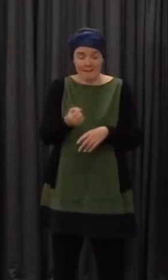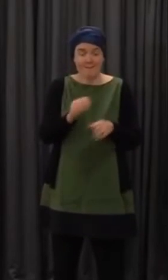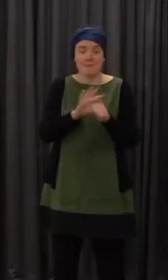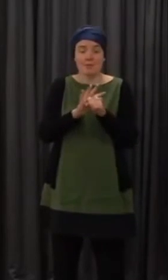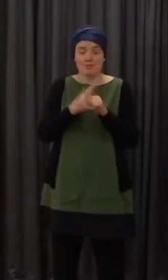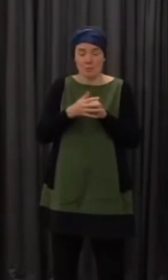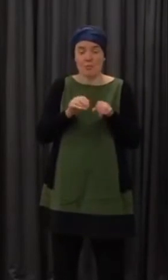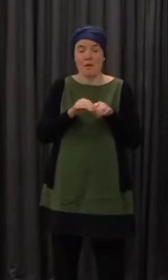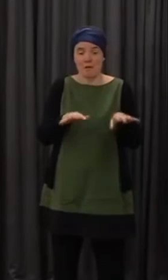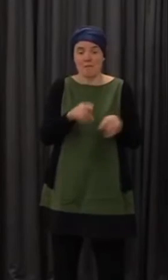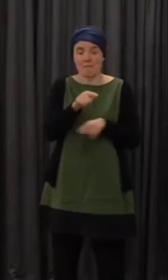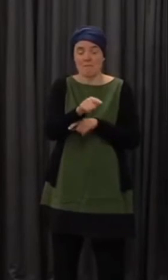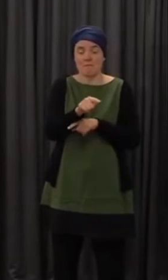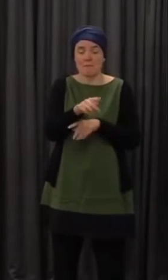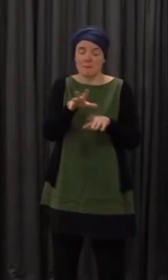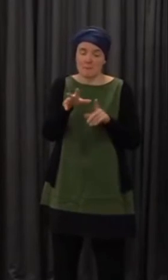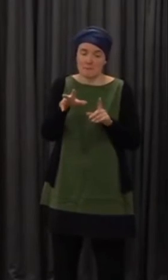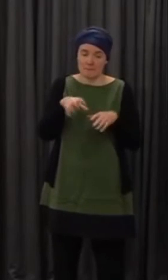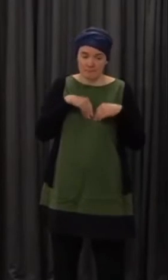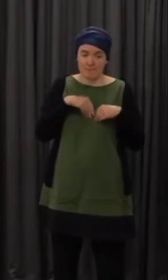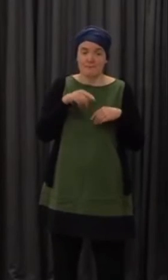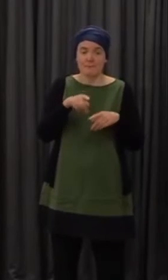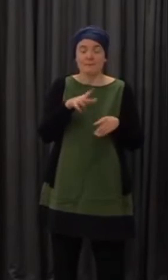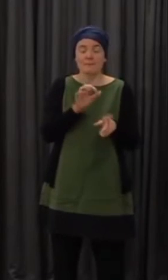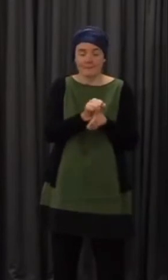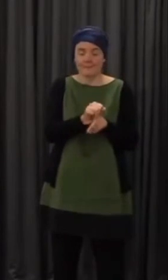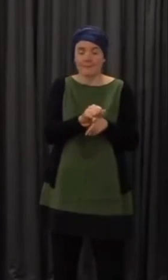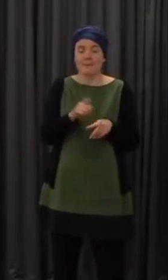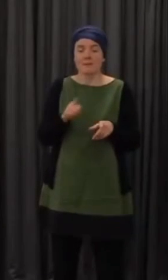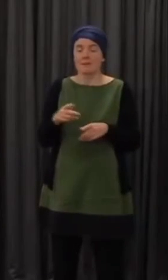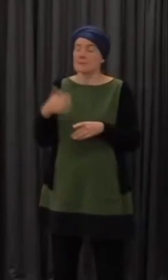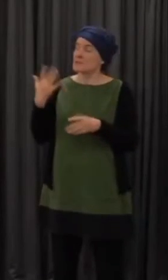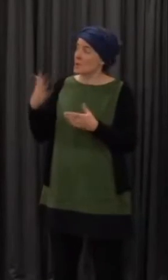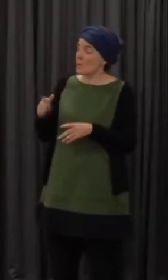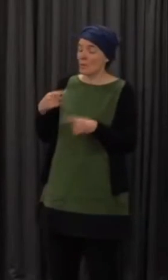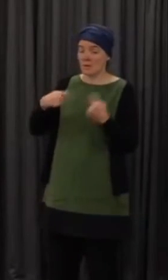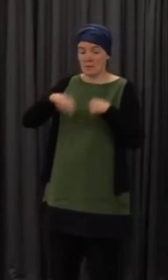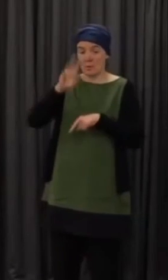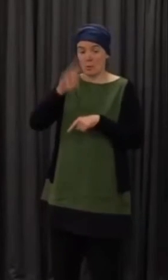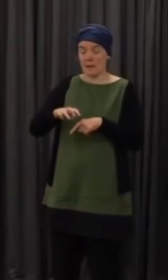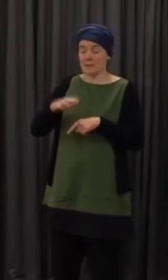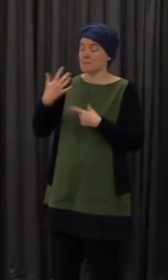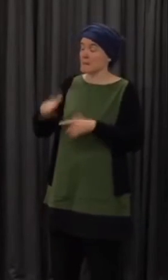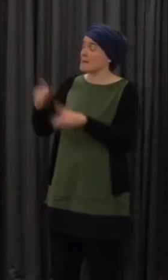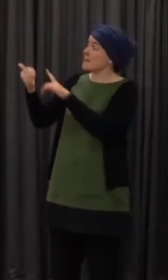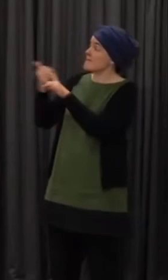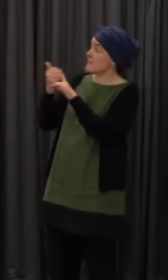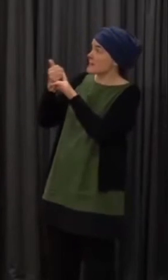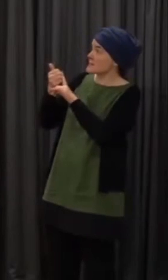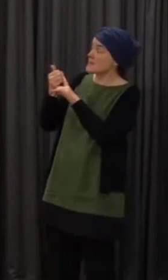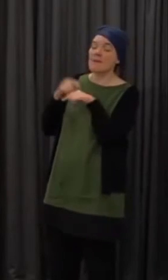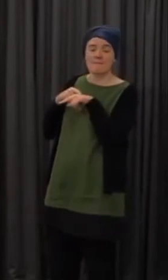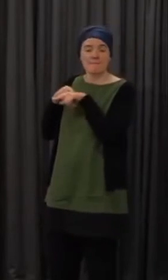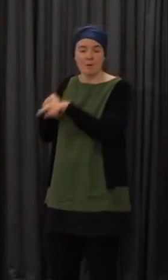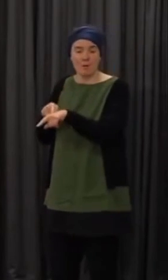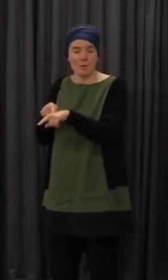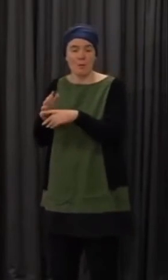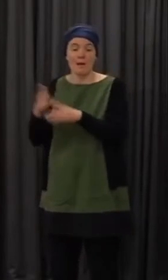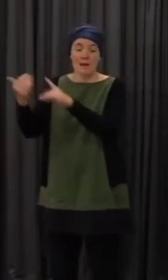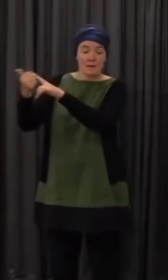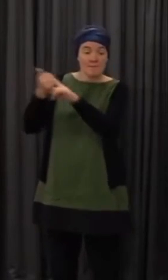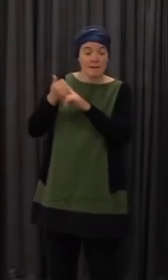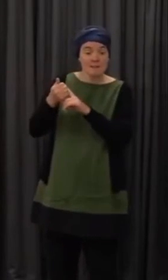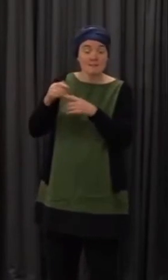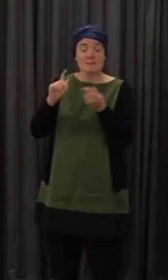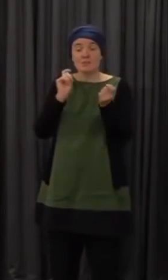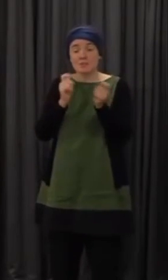we follow the advice we are given. And that advice does change over time as we learn more about the virus and